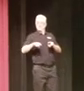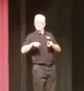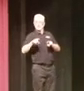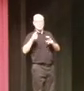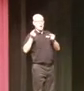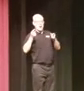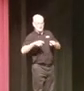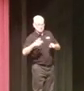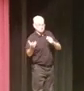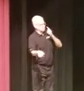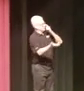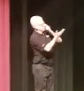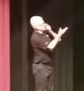need to look back at what happened.